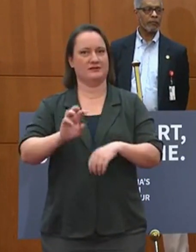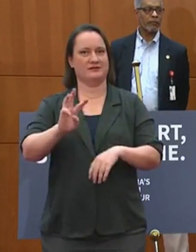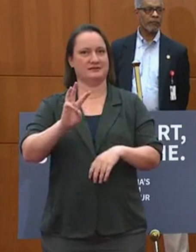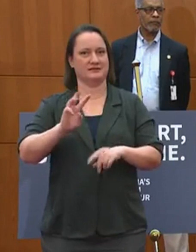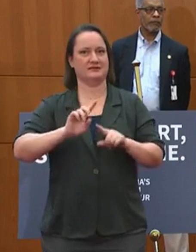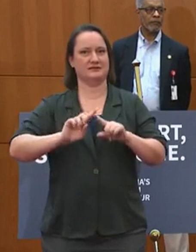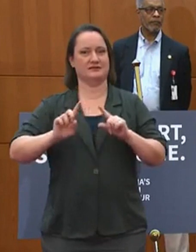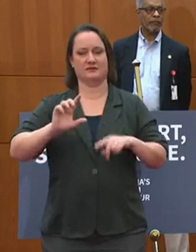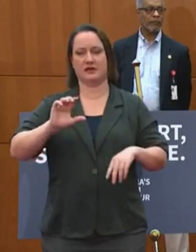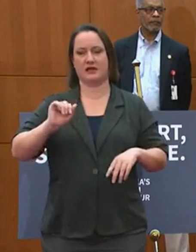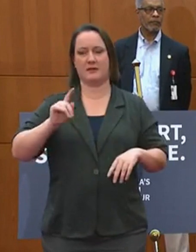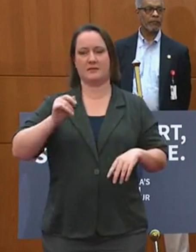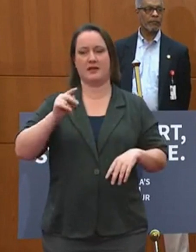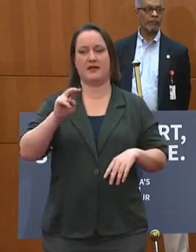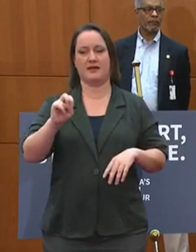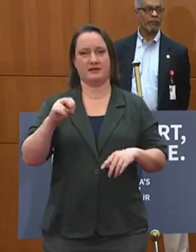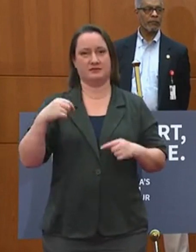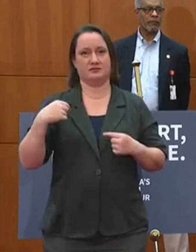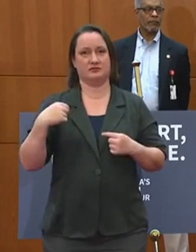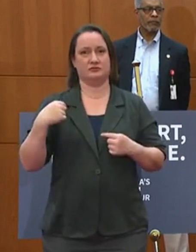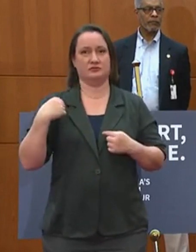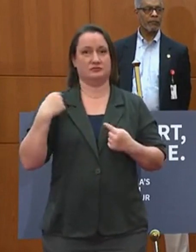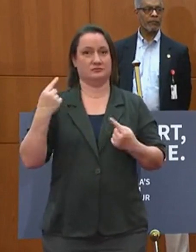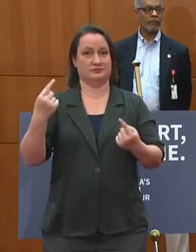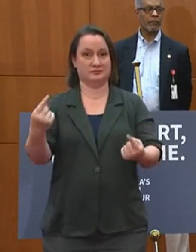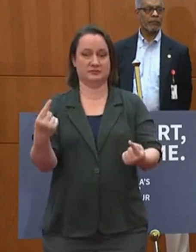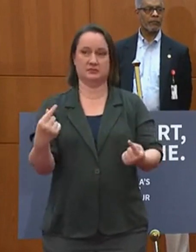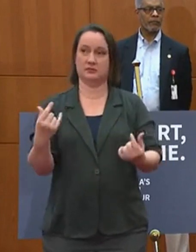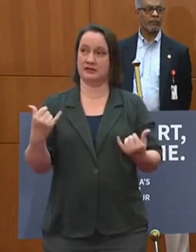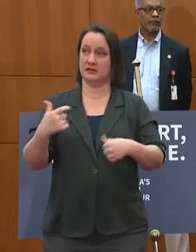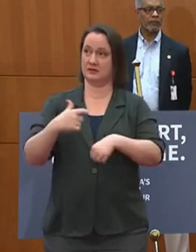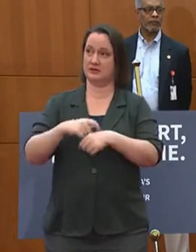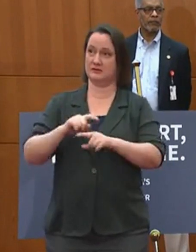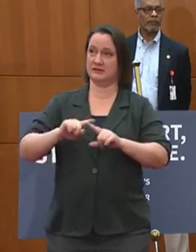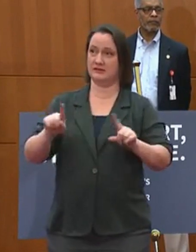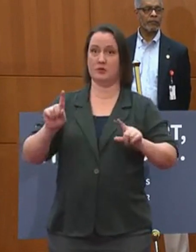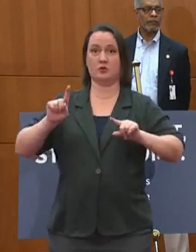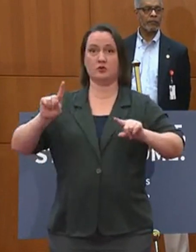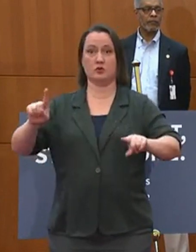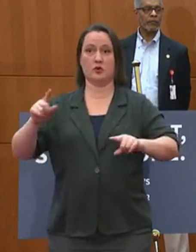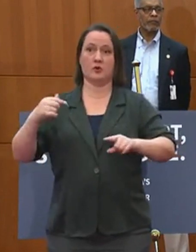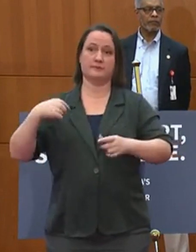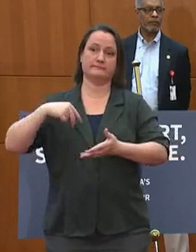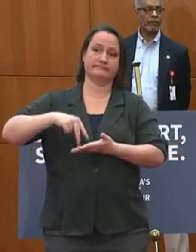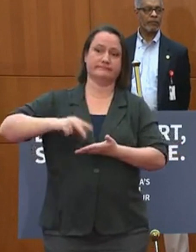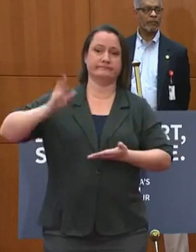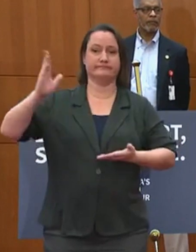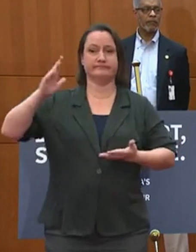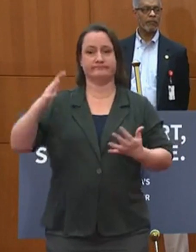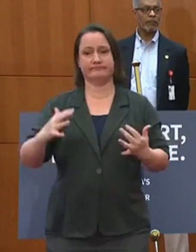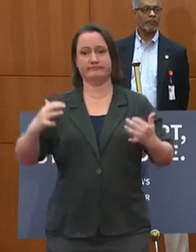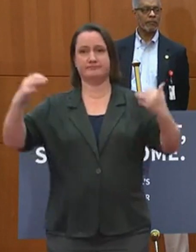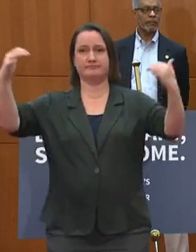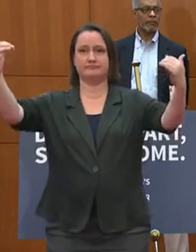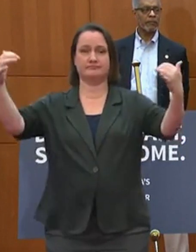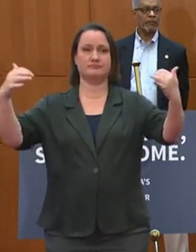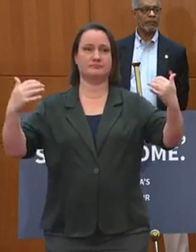the years, and times are different. I mean, going out and giving stump speeches in front of crowds and